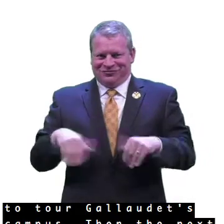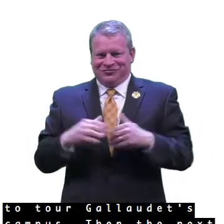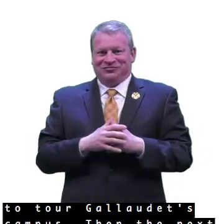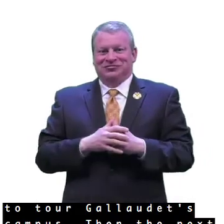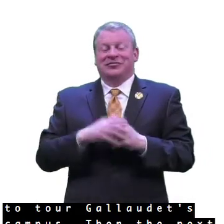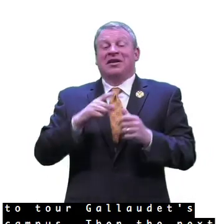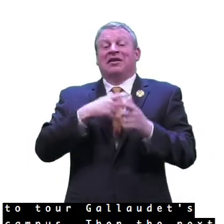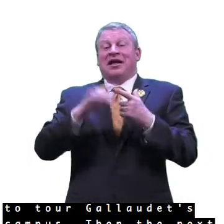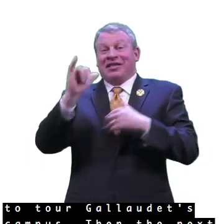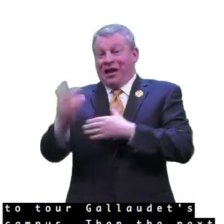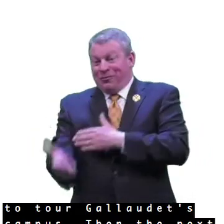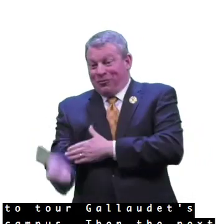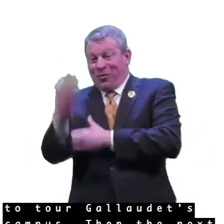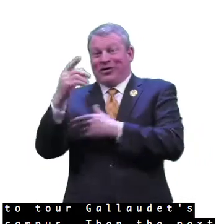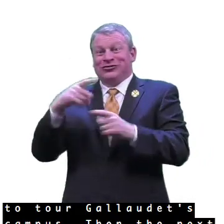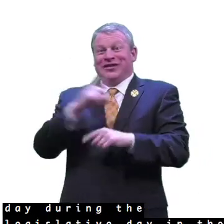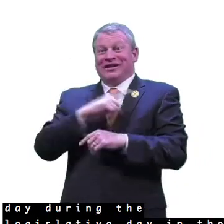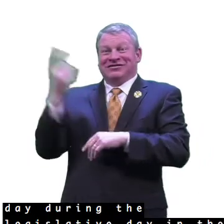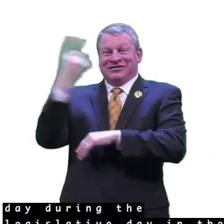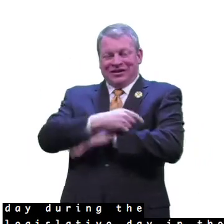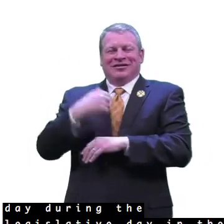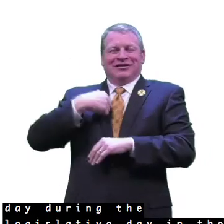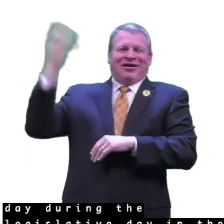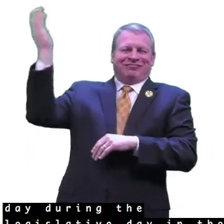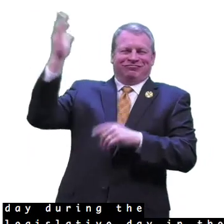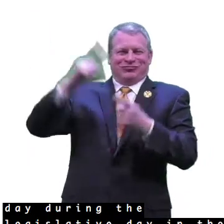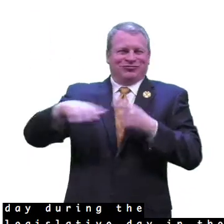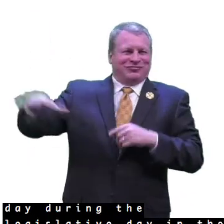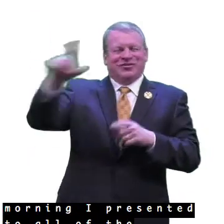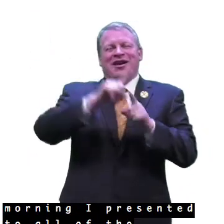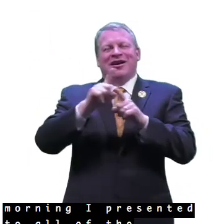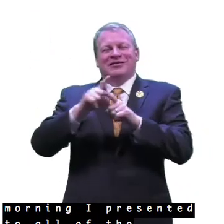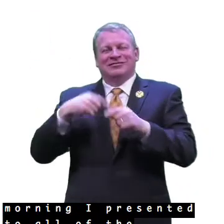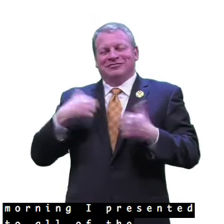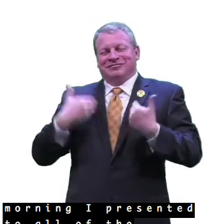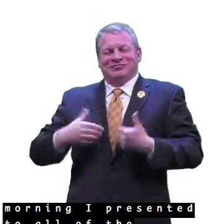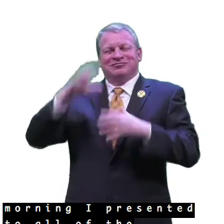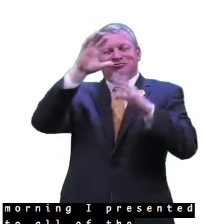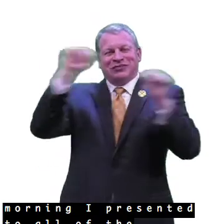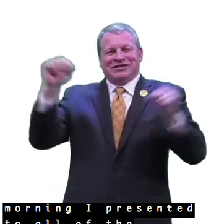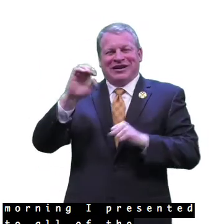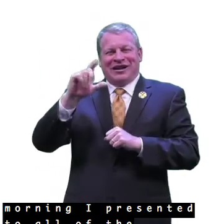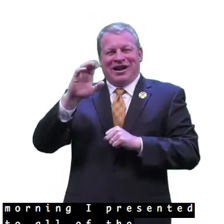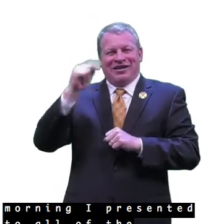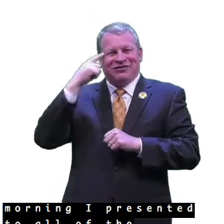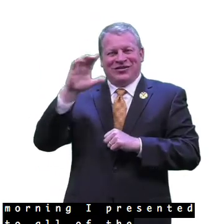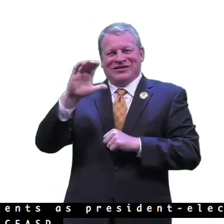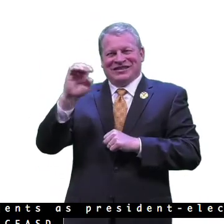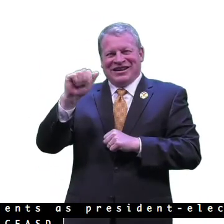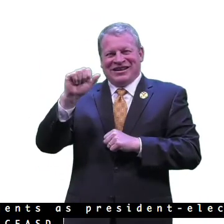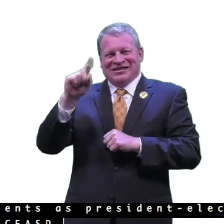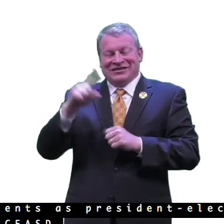campus. Then, the next day, during the legislative day, in the morning, I presented to all of the students